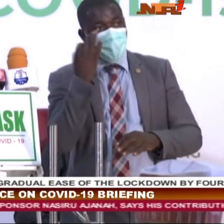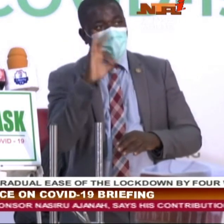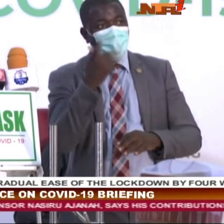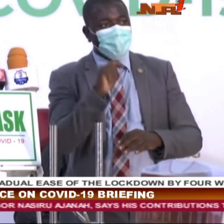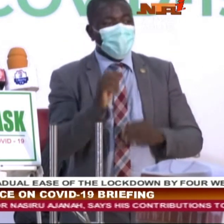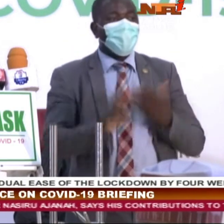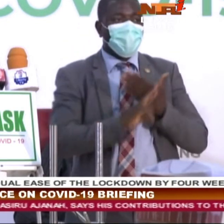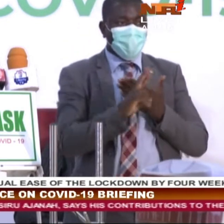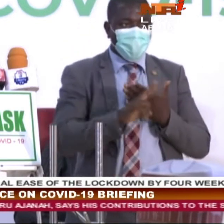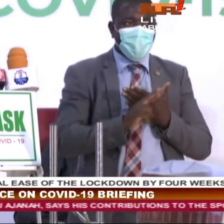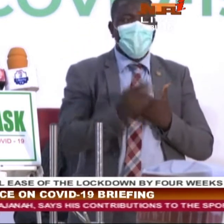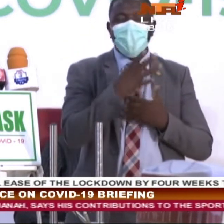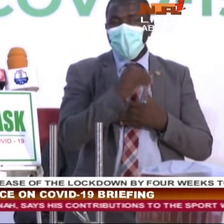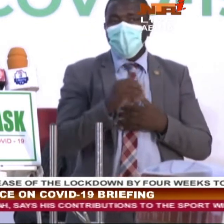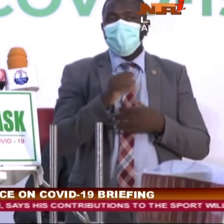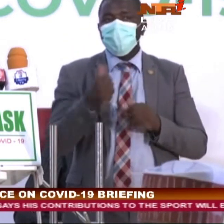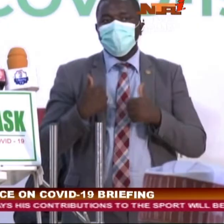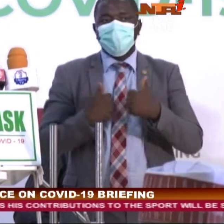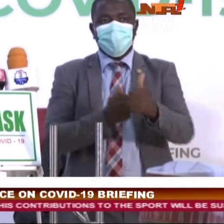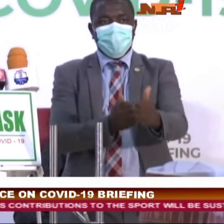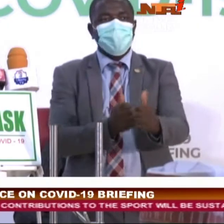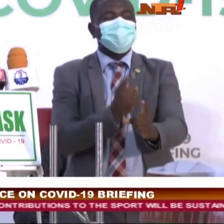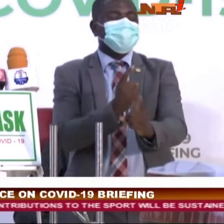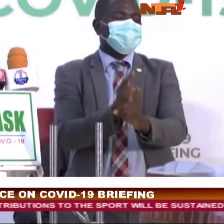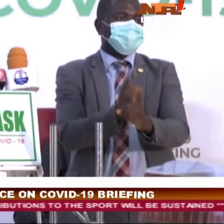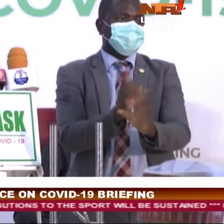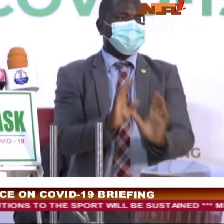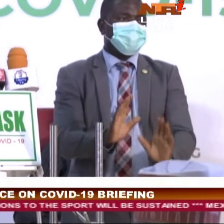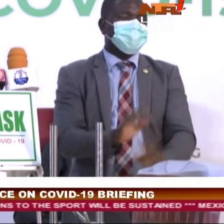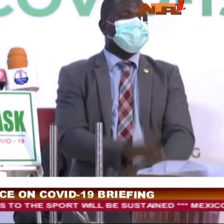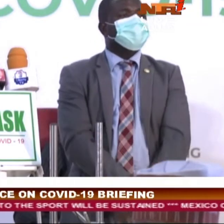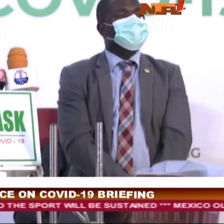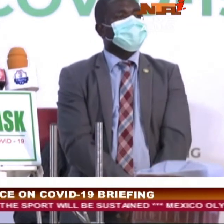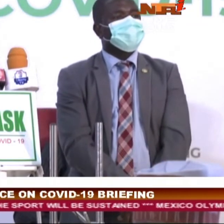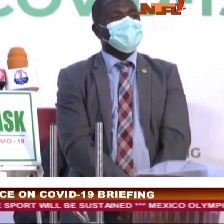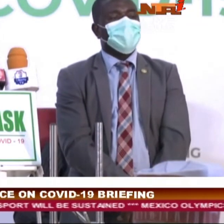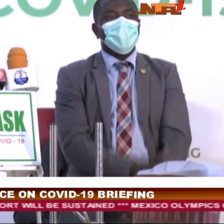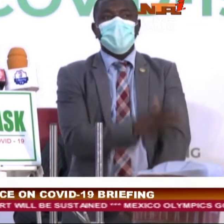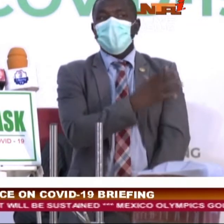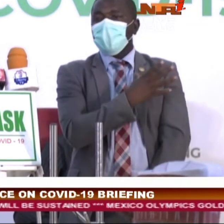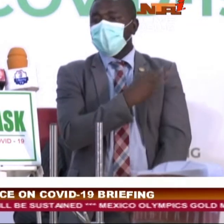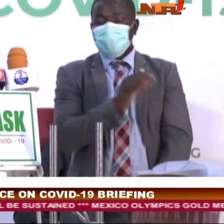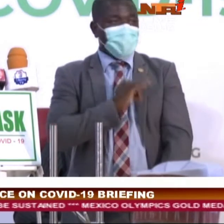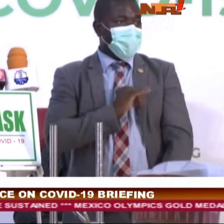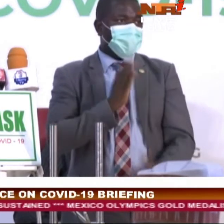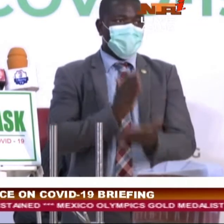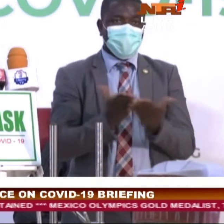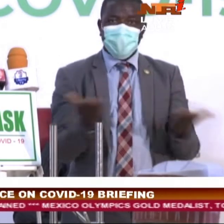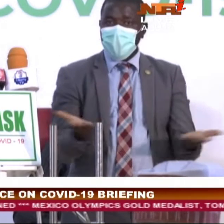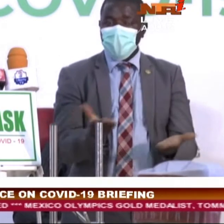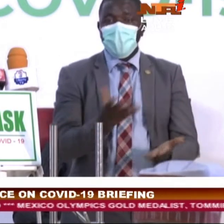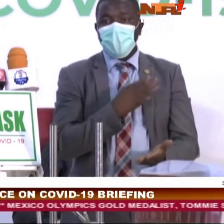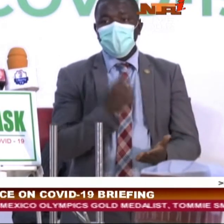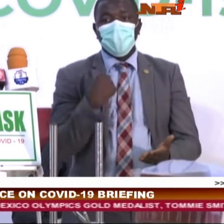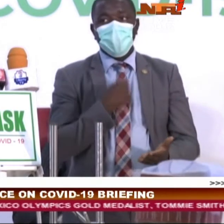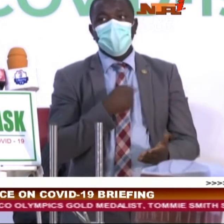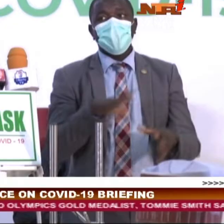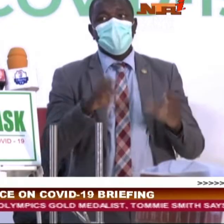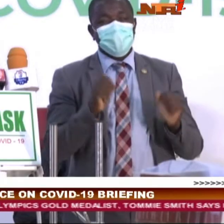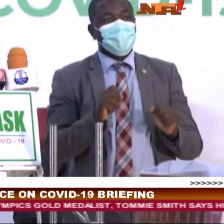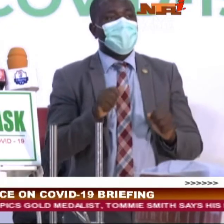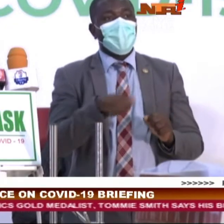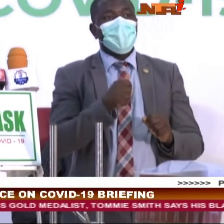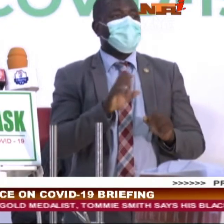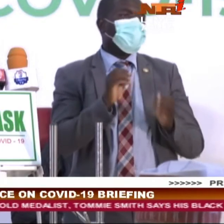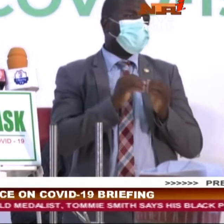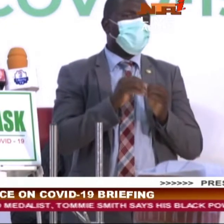risks and compliance is improved. I'll stop here, and we will take any